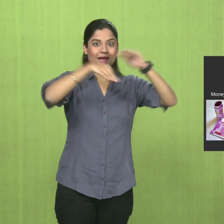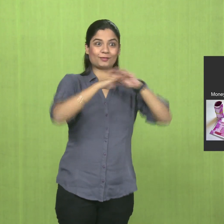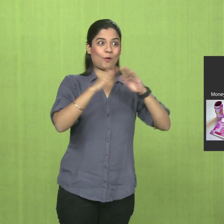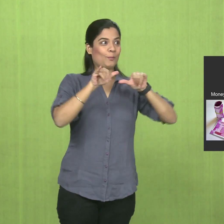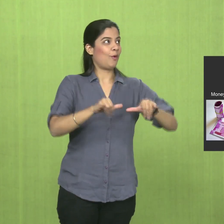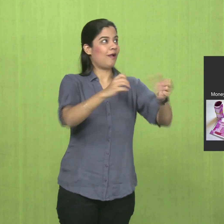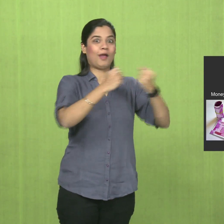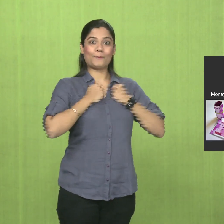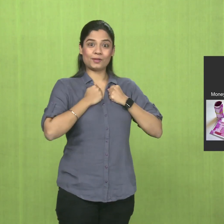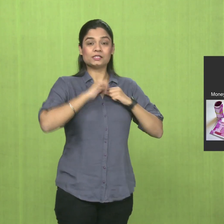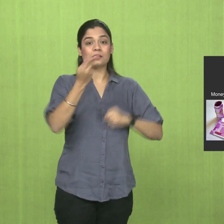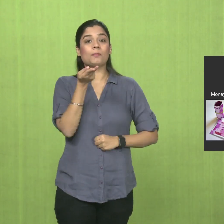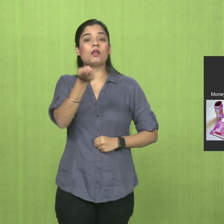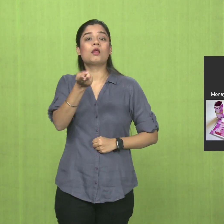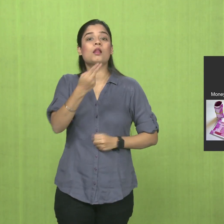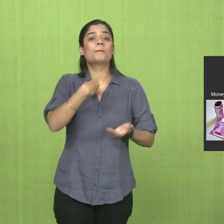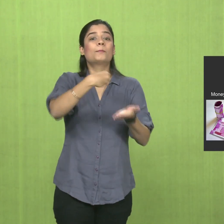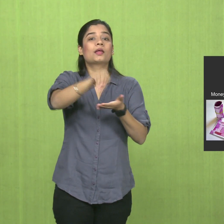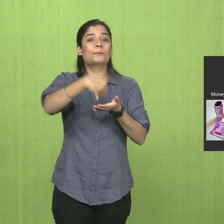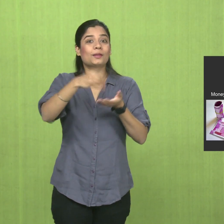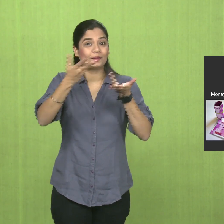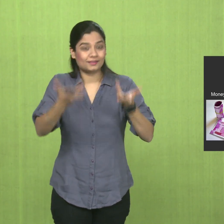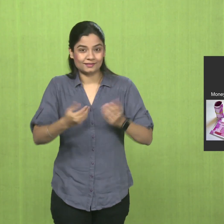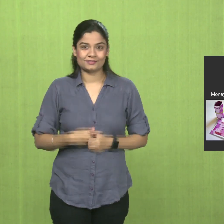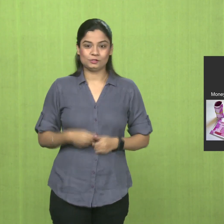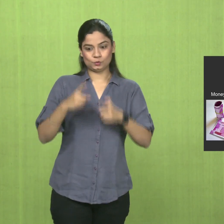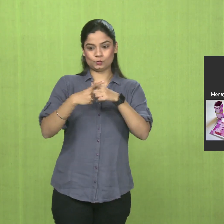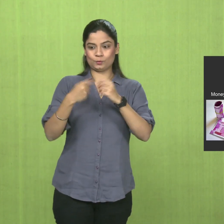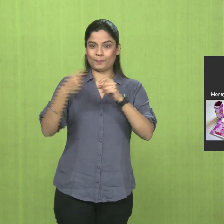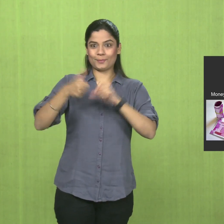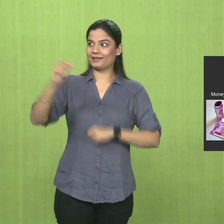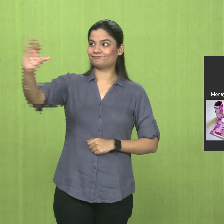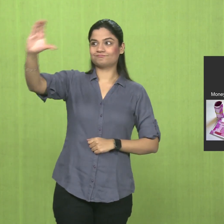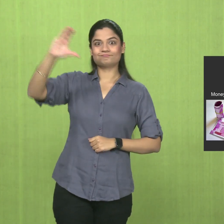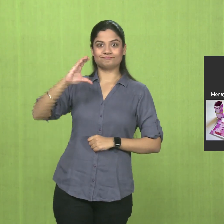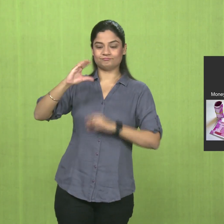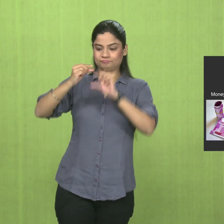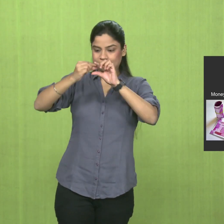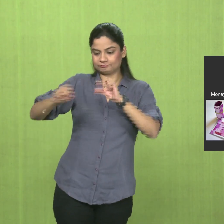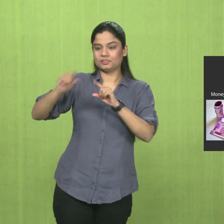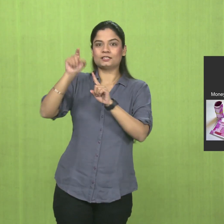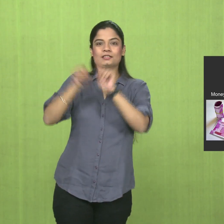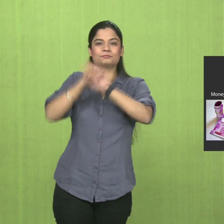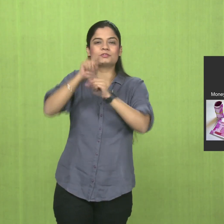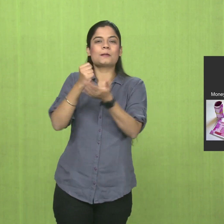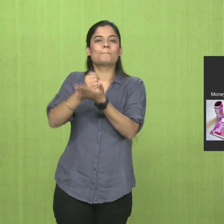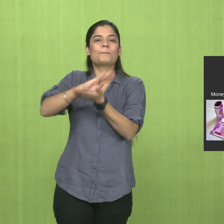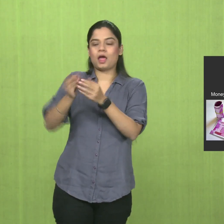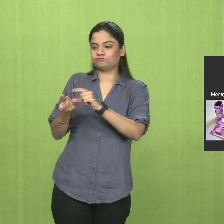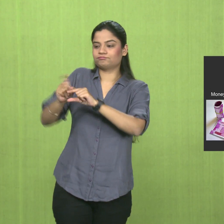businesses. Rents that we need, sometimes we have to pay the rent or we get the rent. Interests, some interests